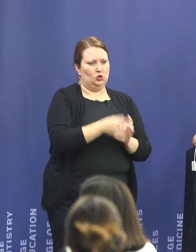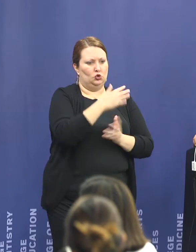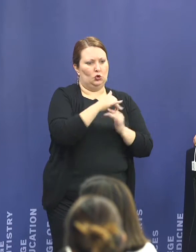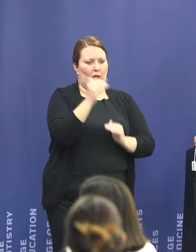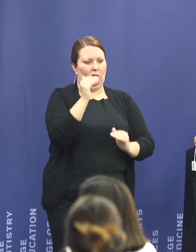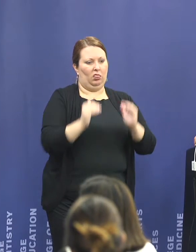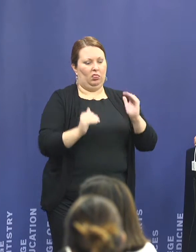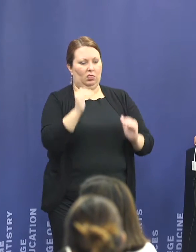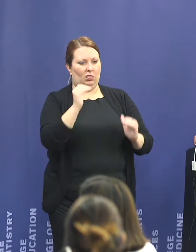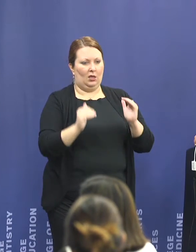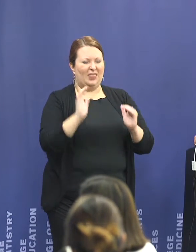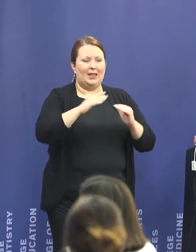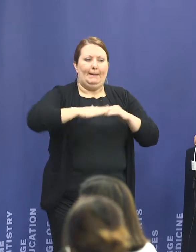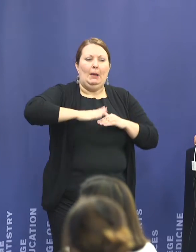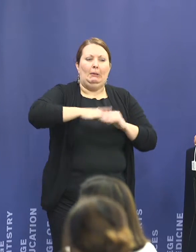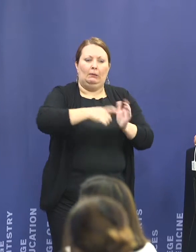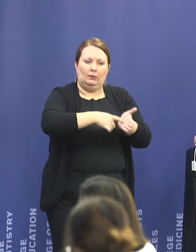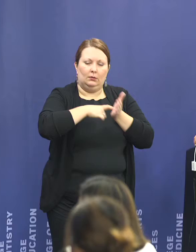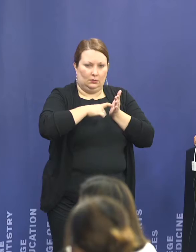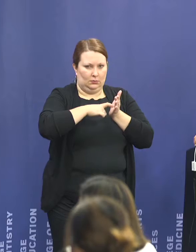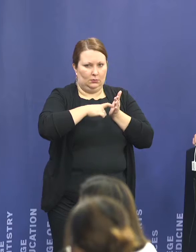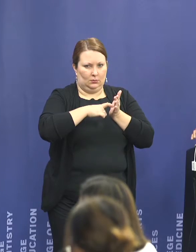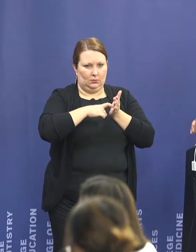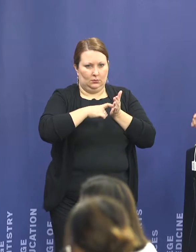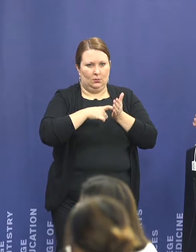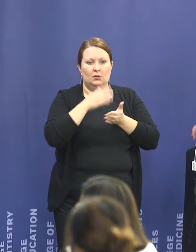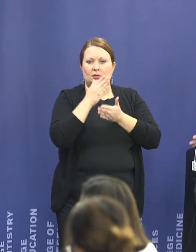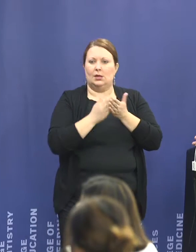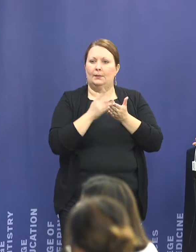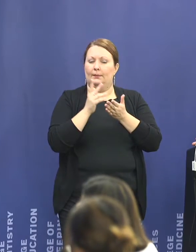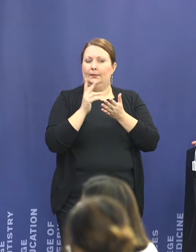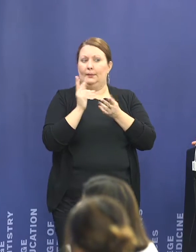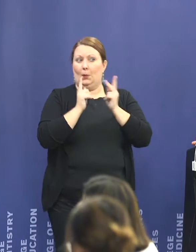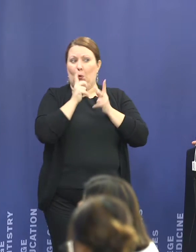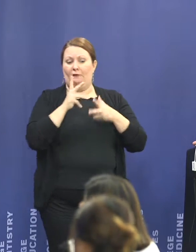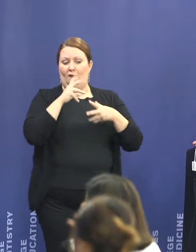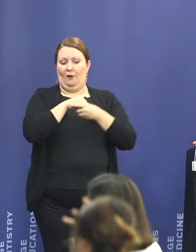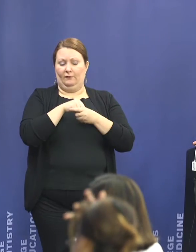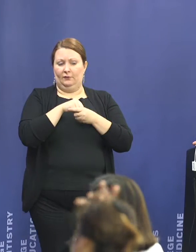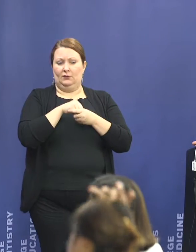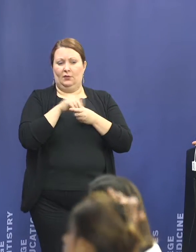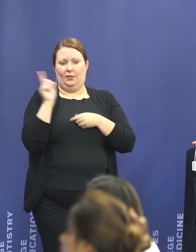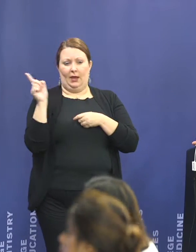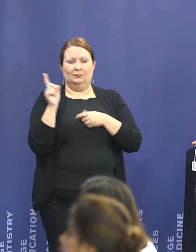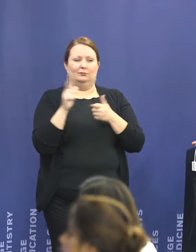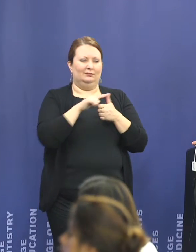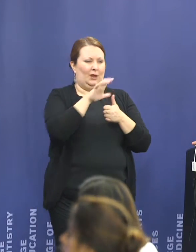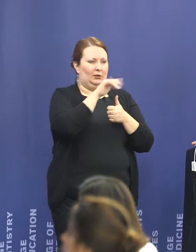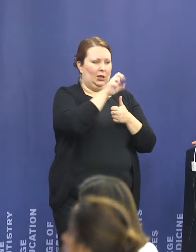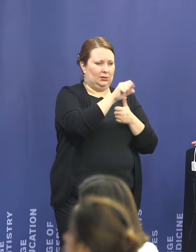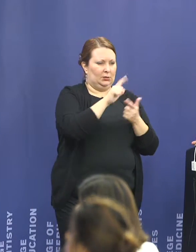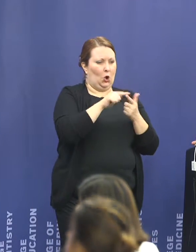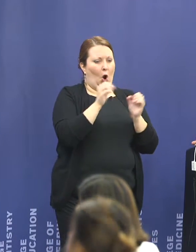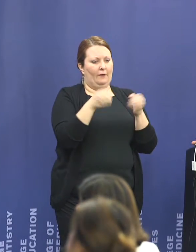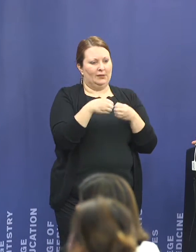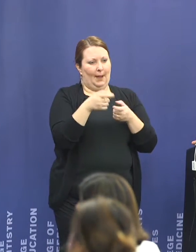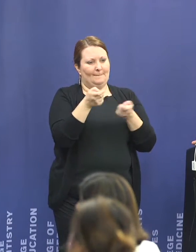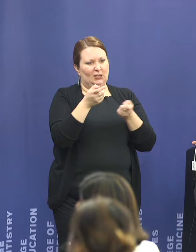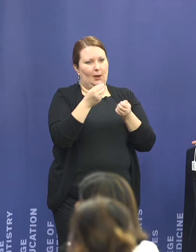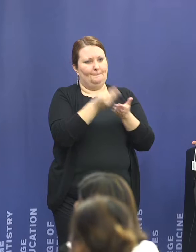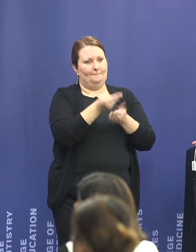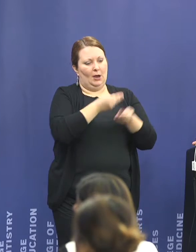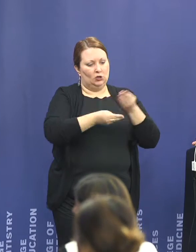inequalities. That should be the minimum bar. So some of the actors that frame the narrative, besides the census, of course, are the Office of Management and